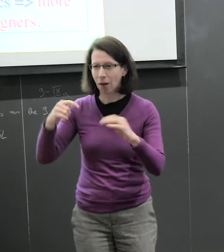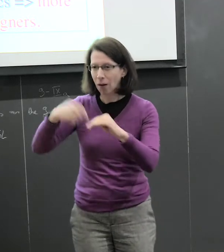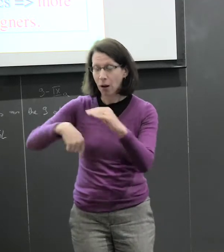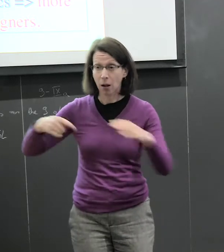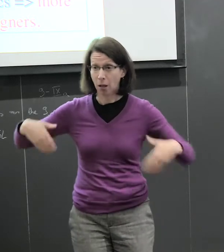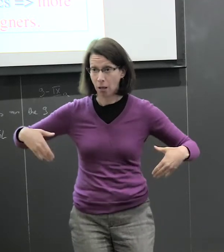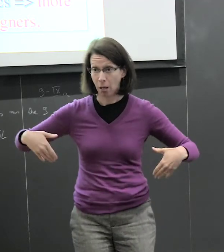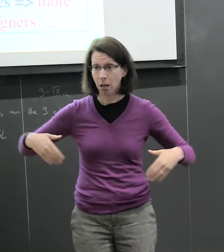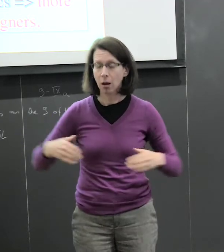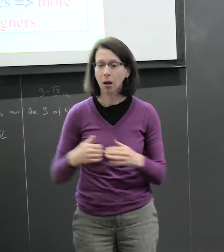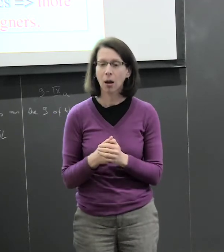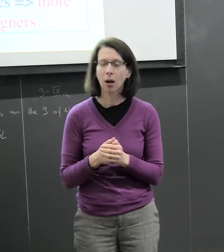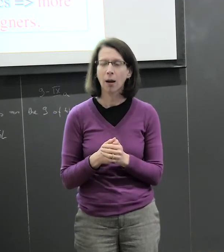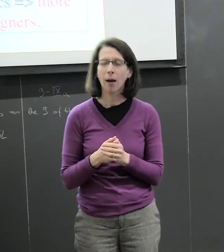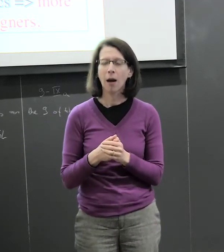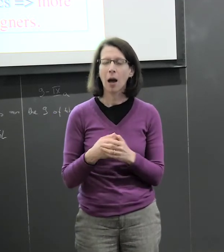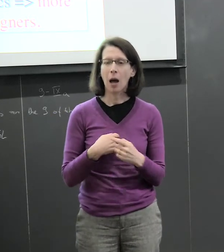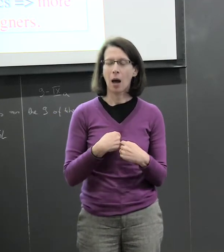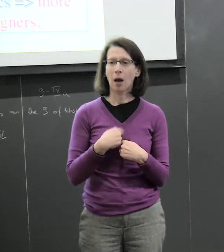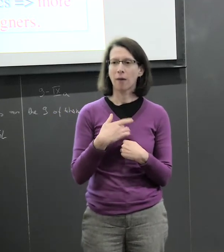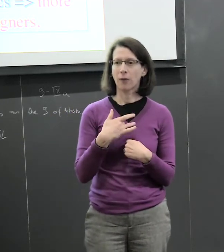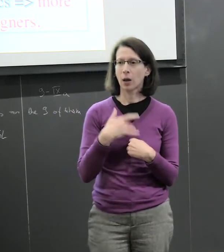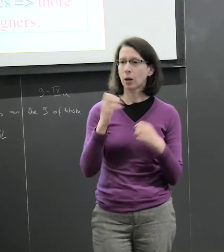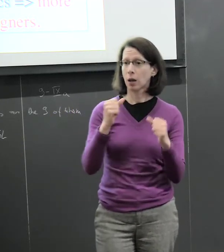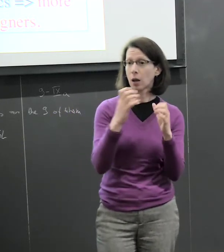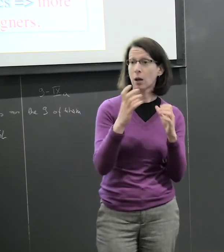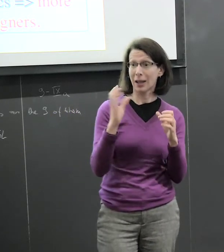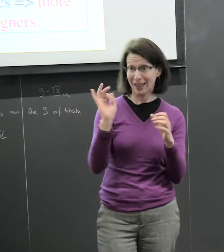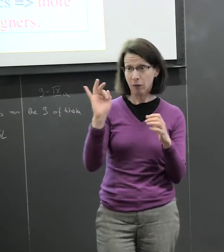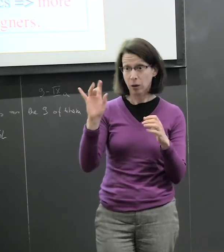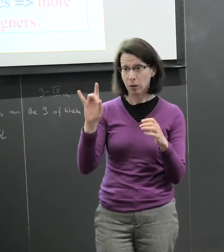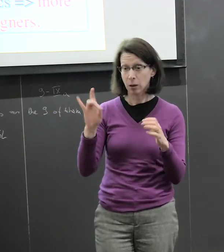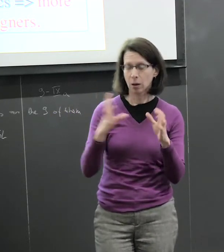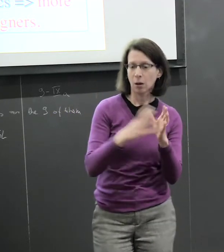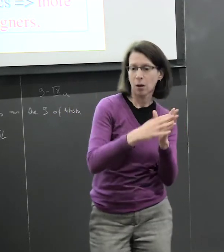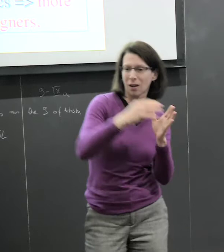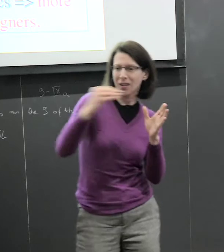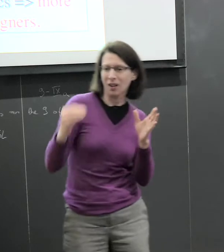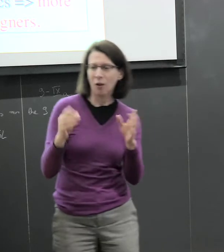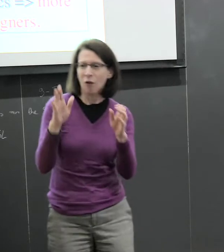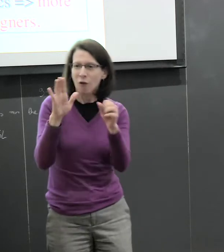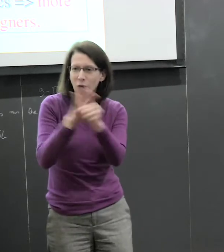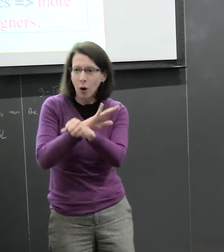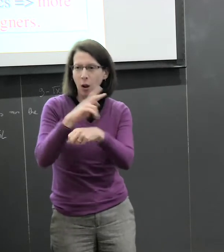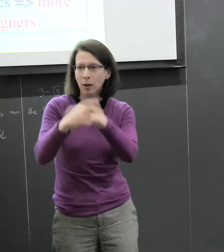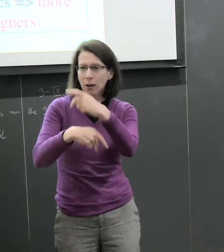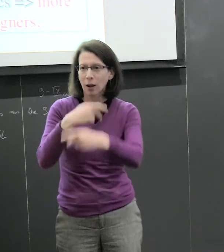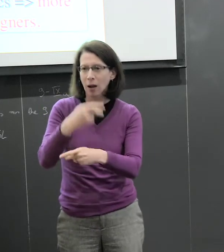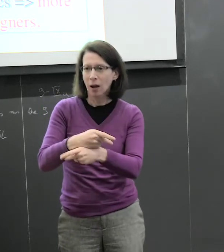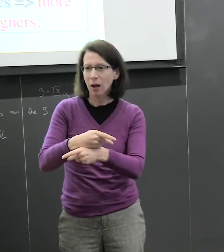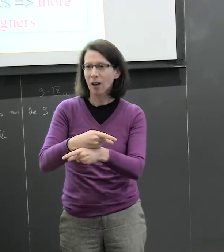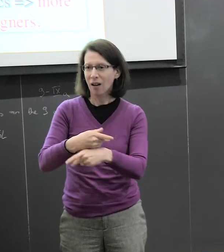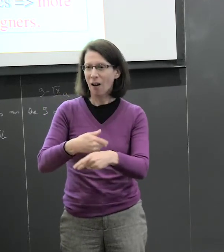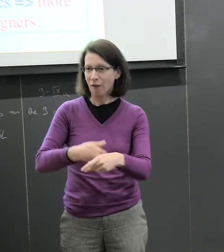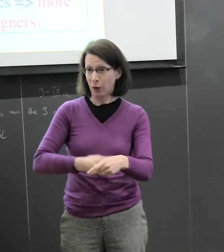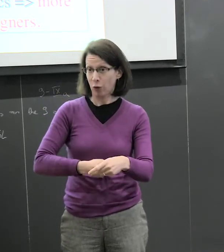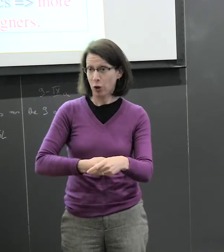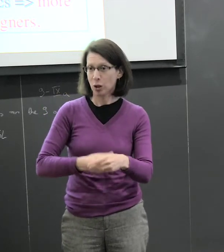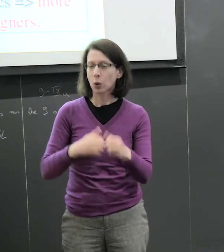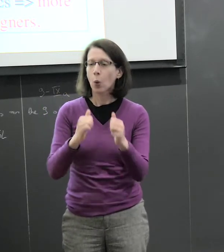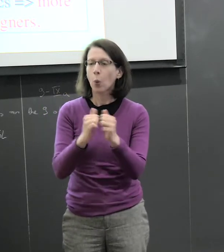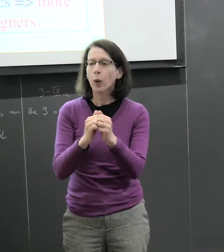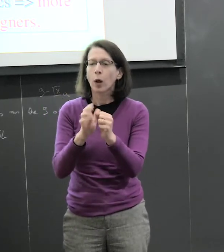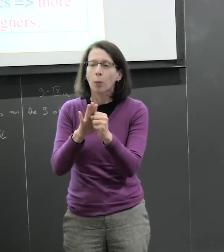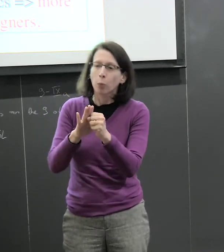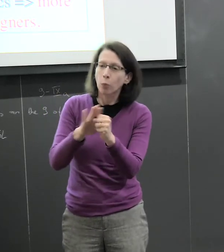replicate the full typology of inferences that you have with pure gestures.